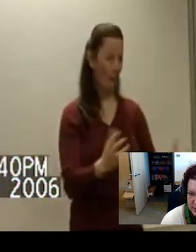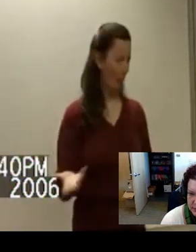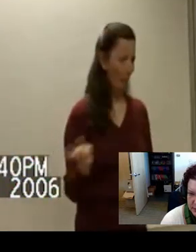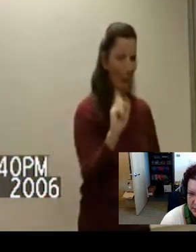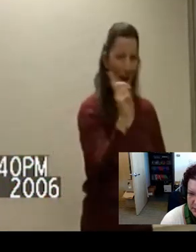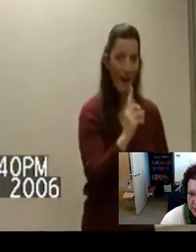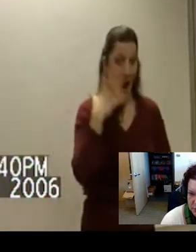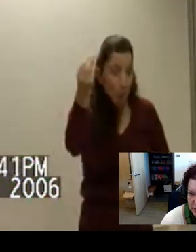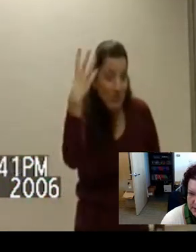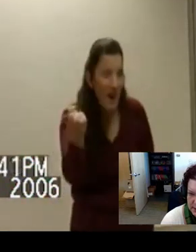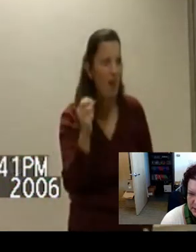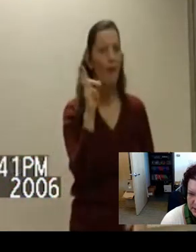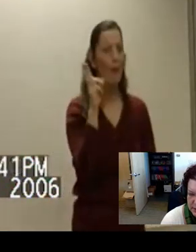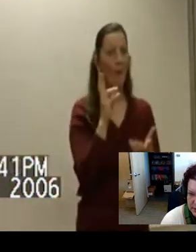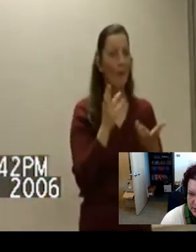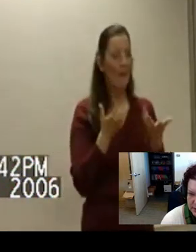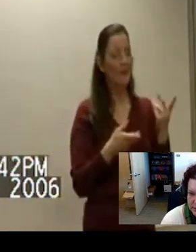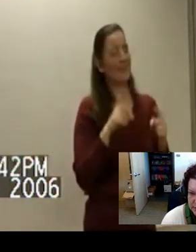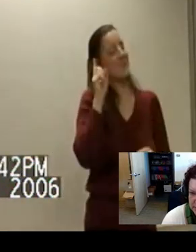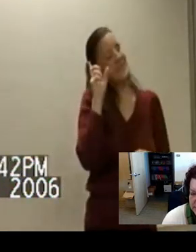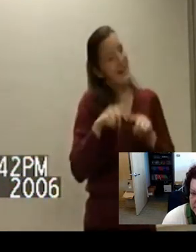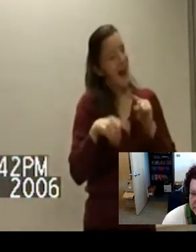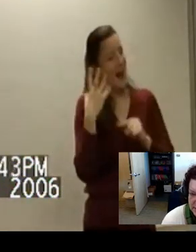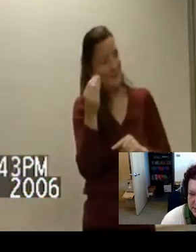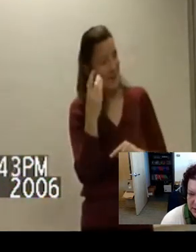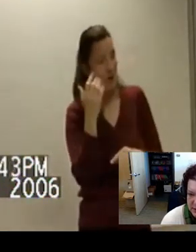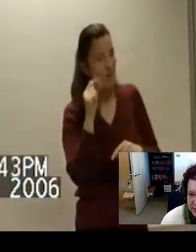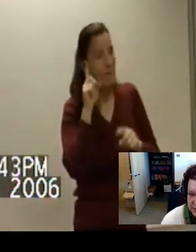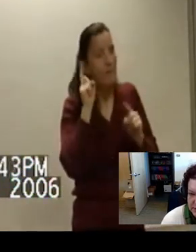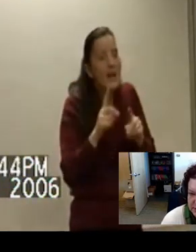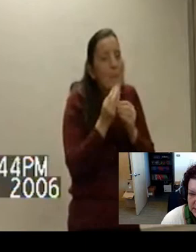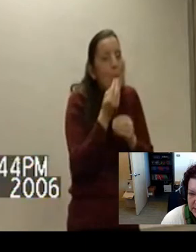kind of crazy, I understand. That's a lot of chickens.